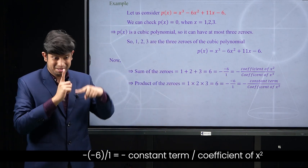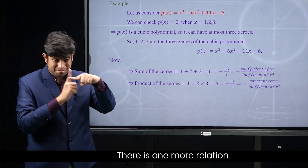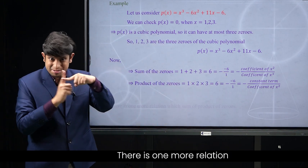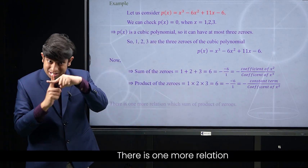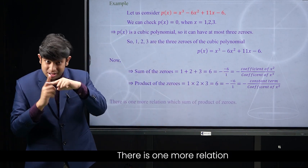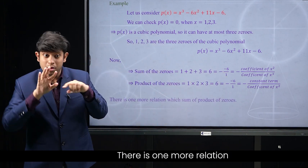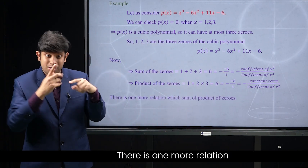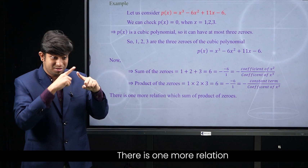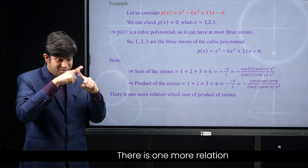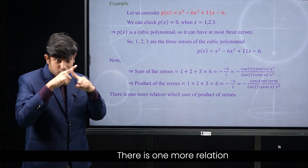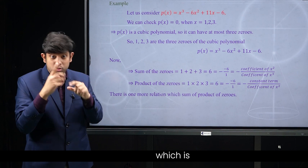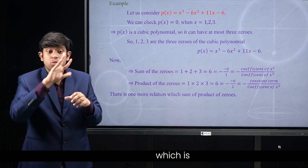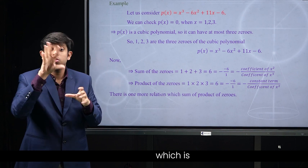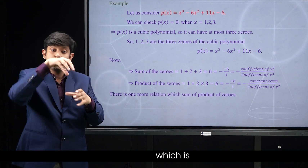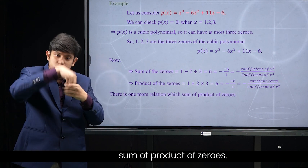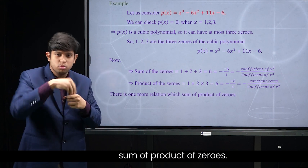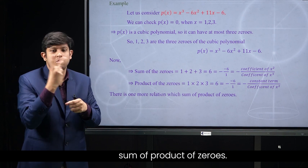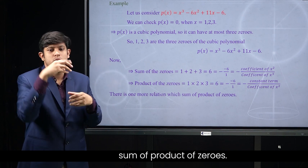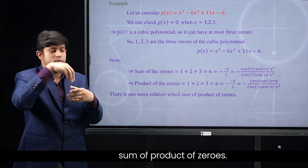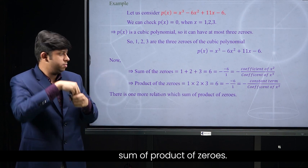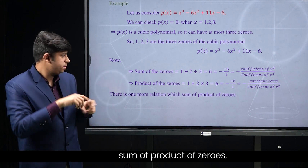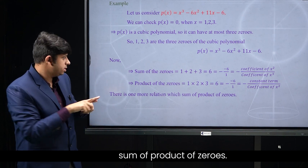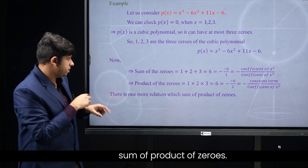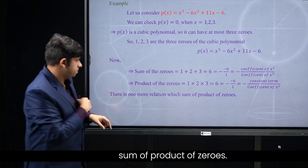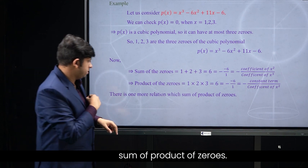There is one more relation, which is sum of product of zeros.